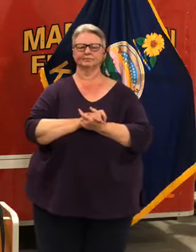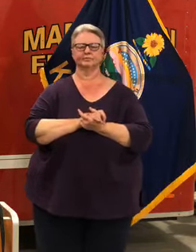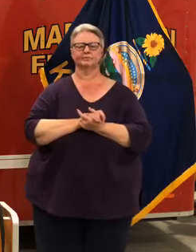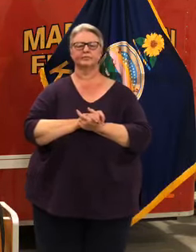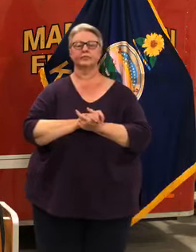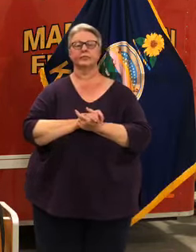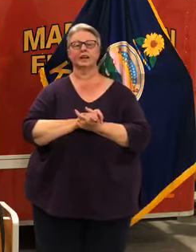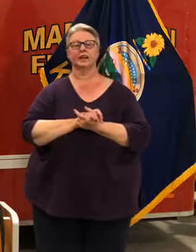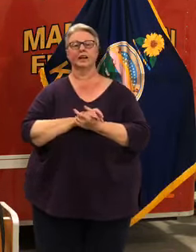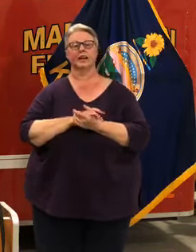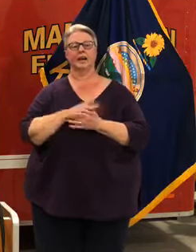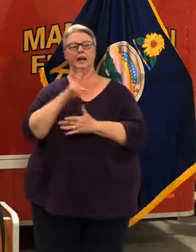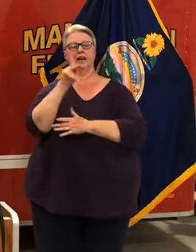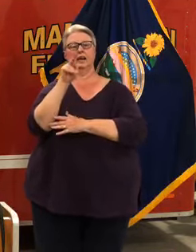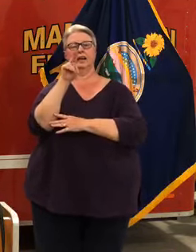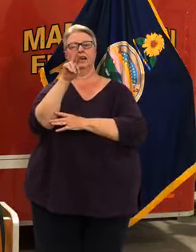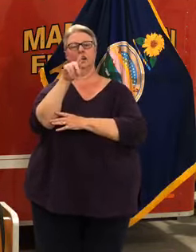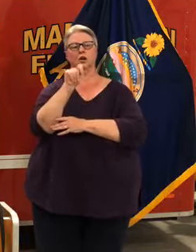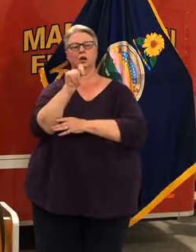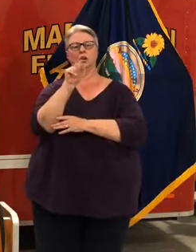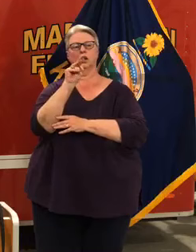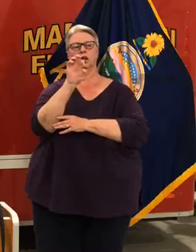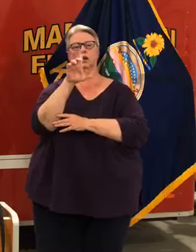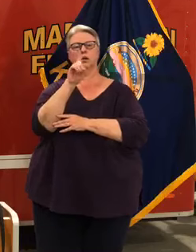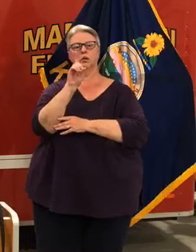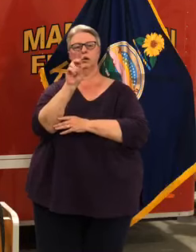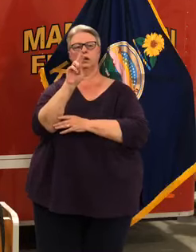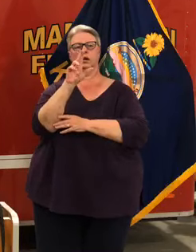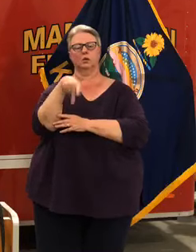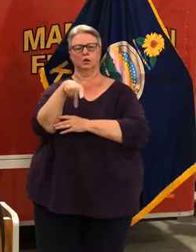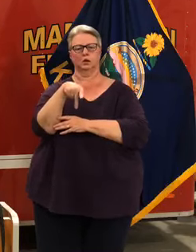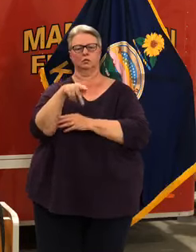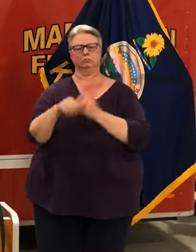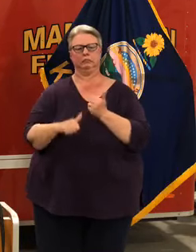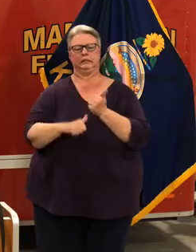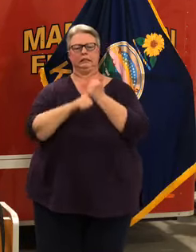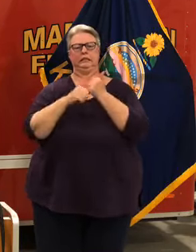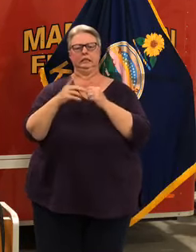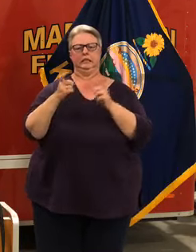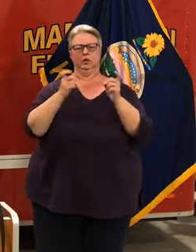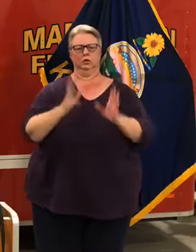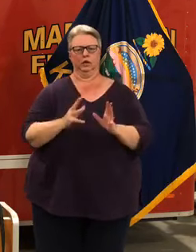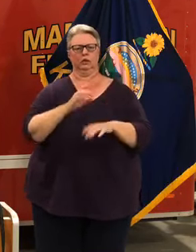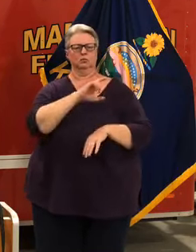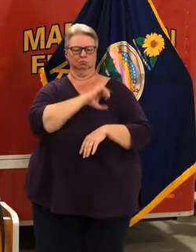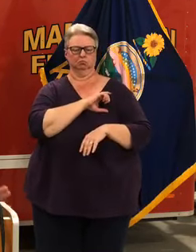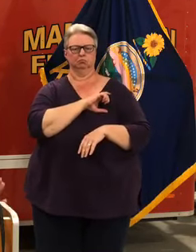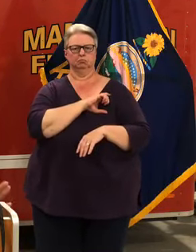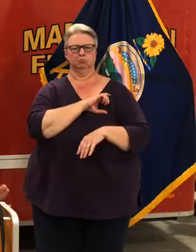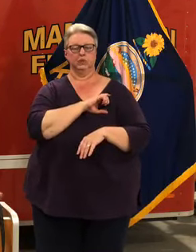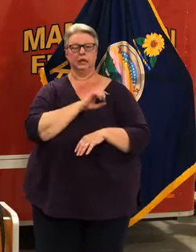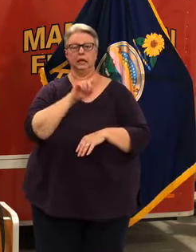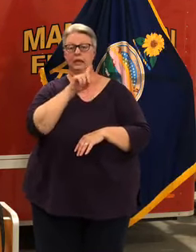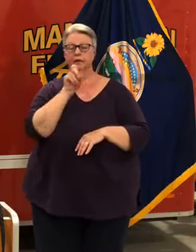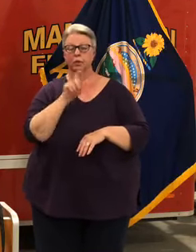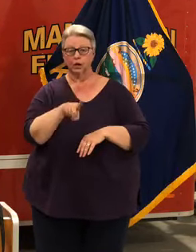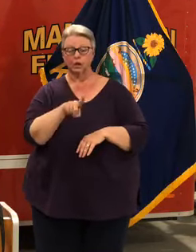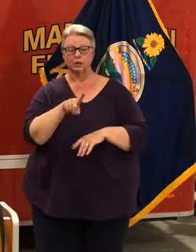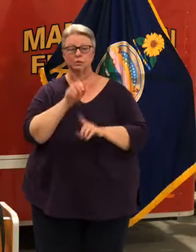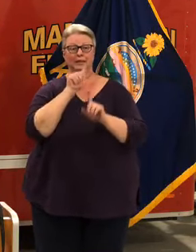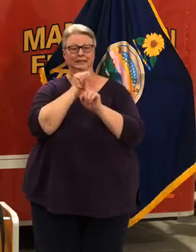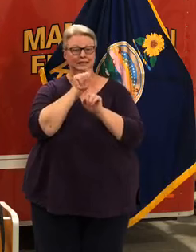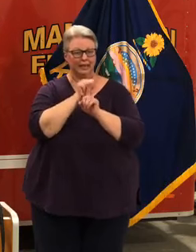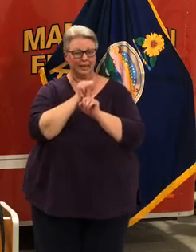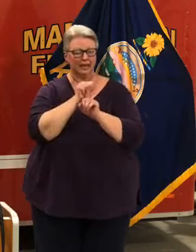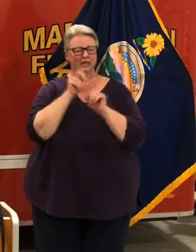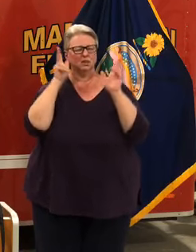Yes, hi. Kurt Muldrop, Assistant Director with the Riley County Police Department. And the question was about scams that we're starting